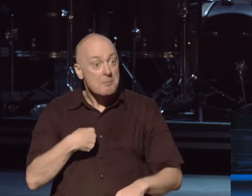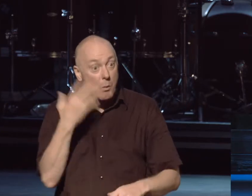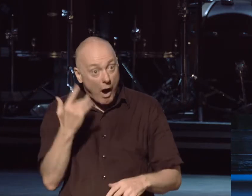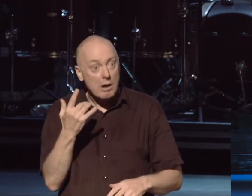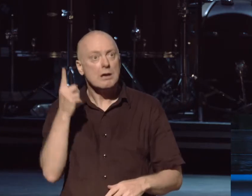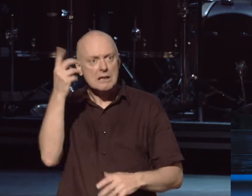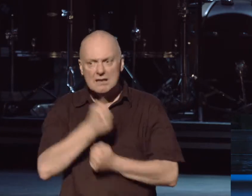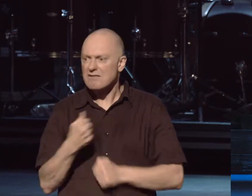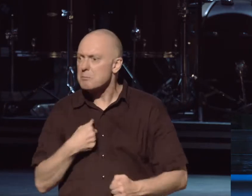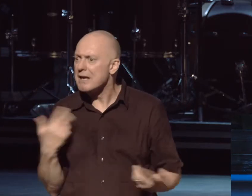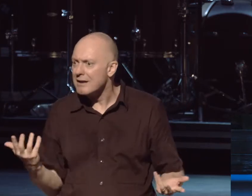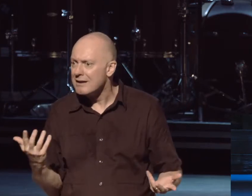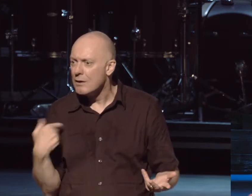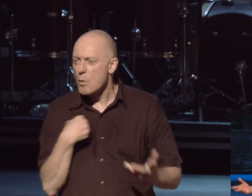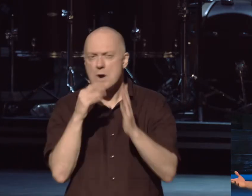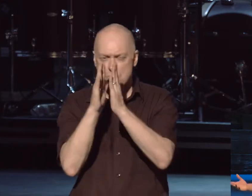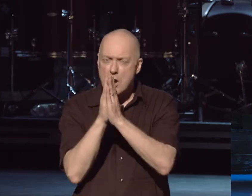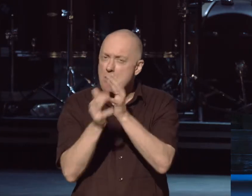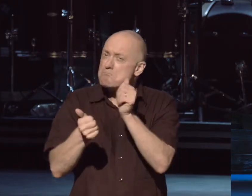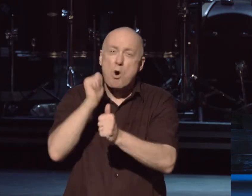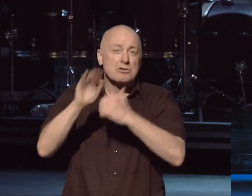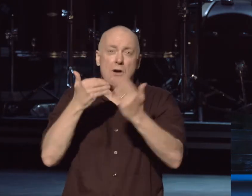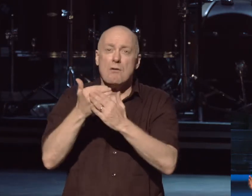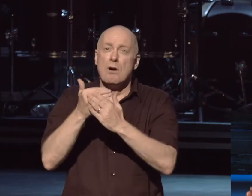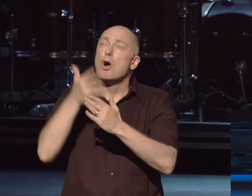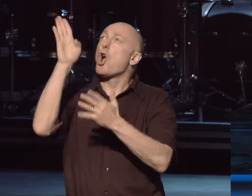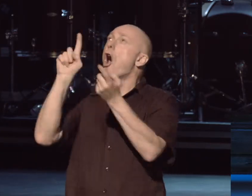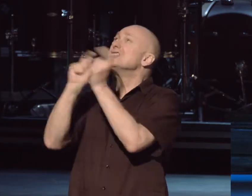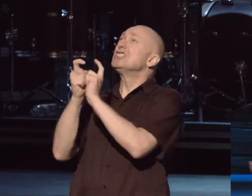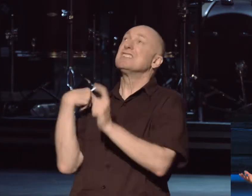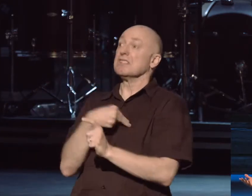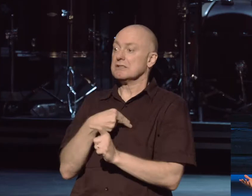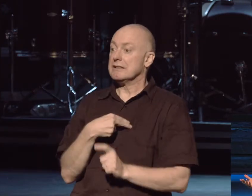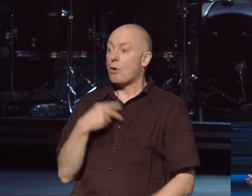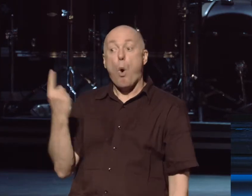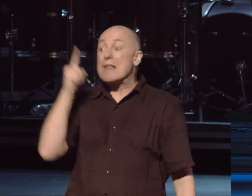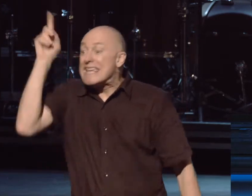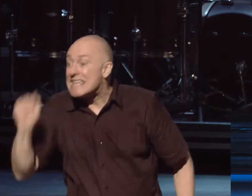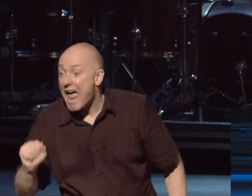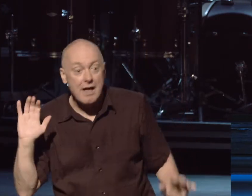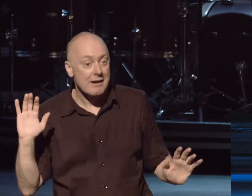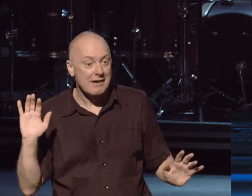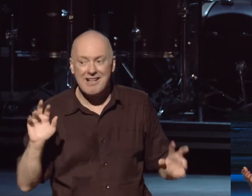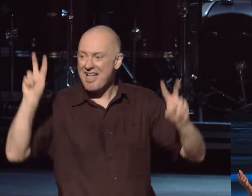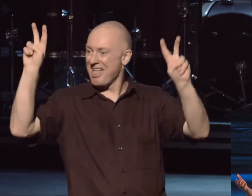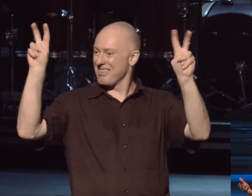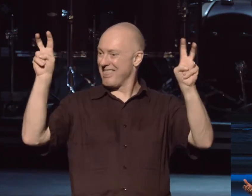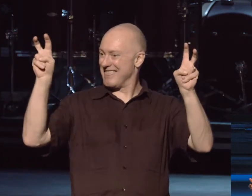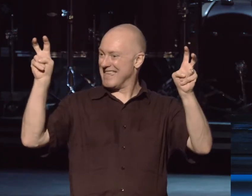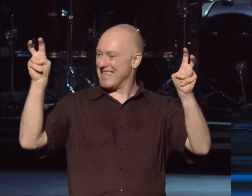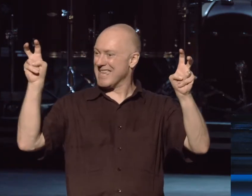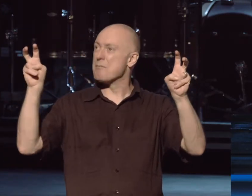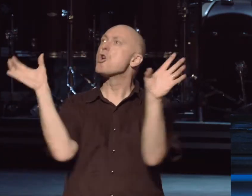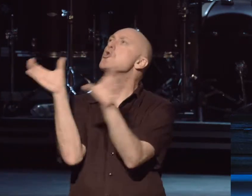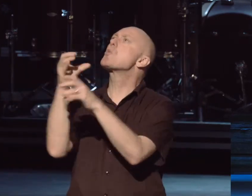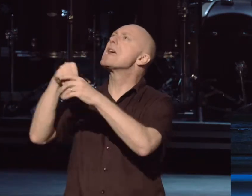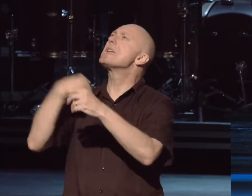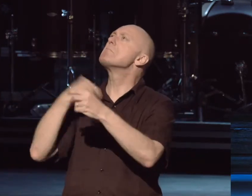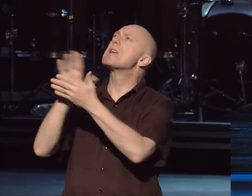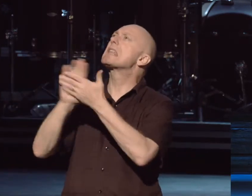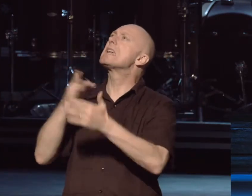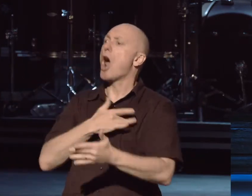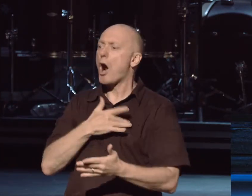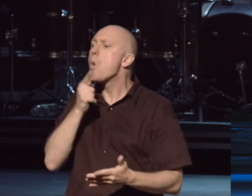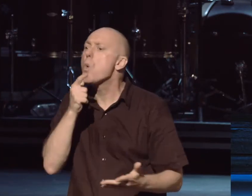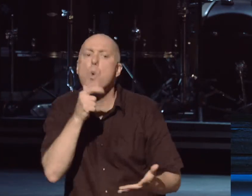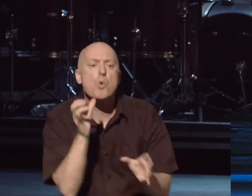calling me because he loves me. And so we're praying most of all that God would change hearts. He's the only one who can. I mean, even the theme verse for this whole series, create in me a